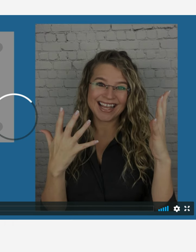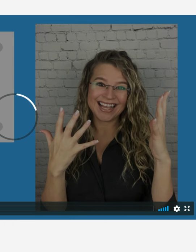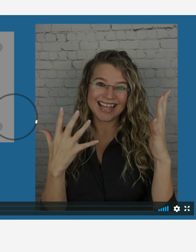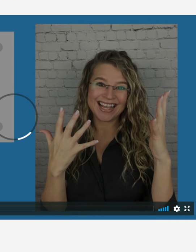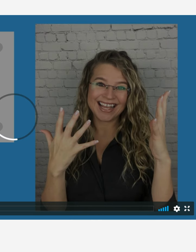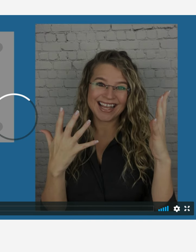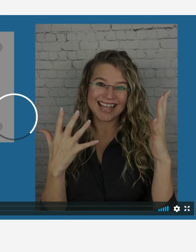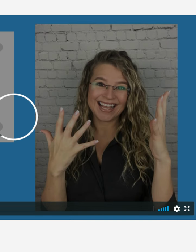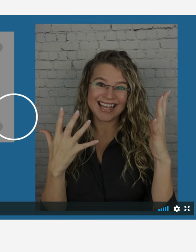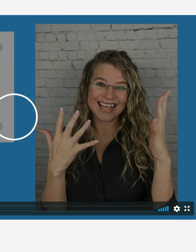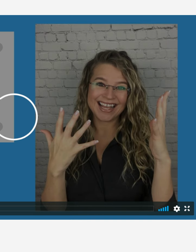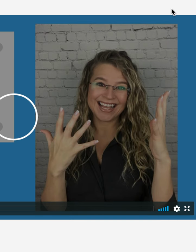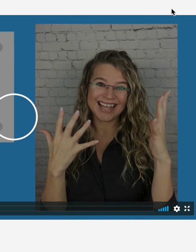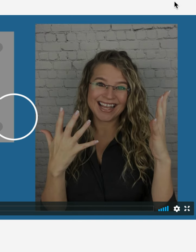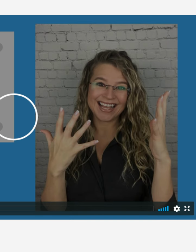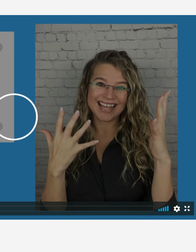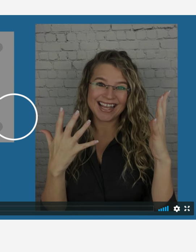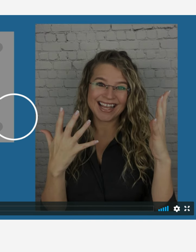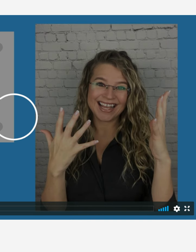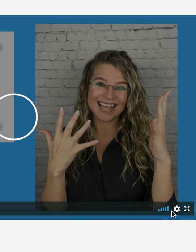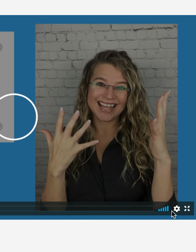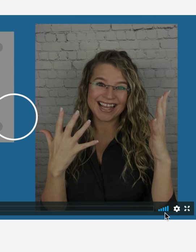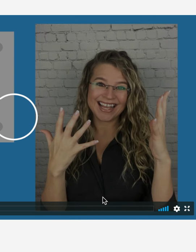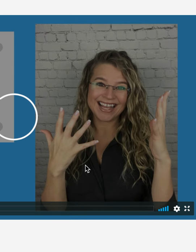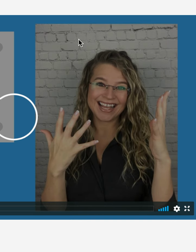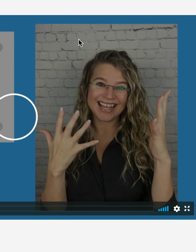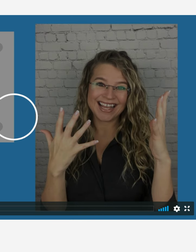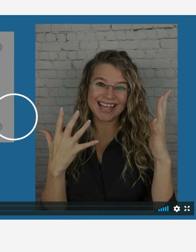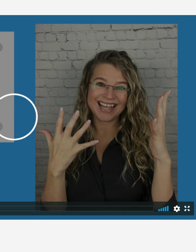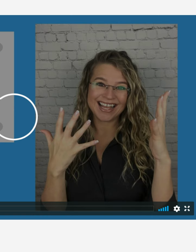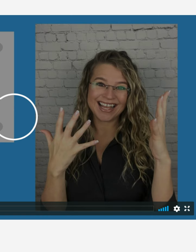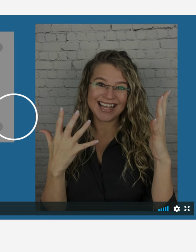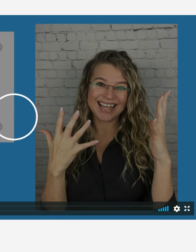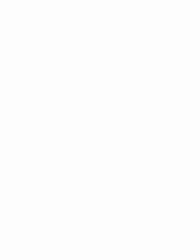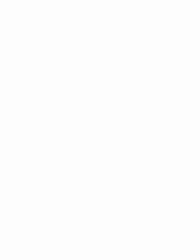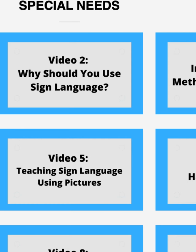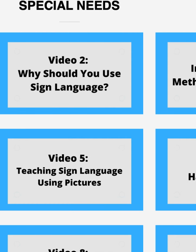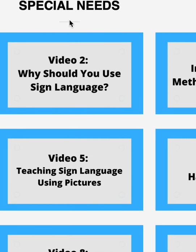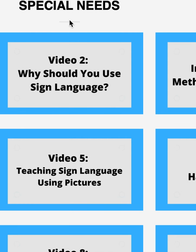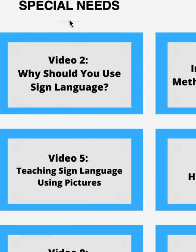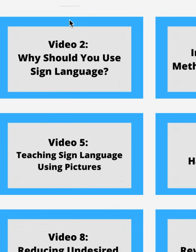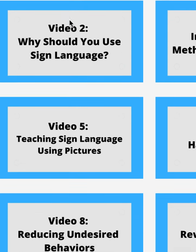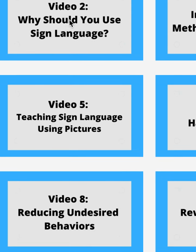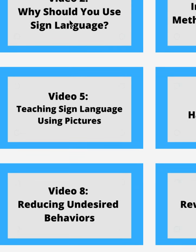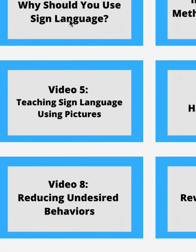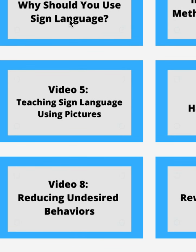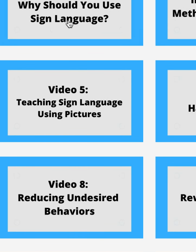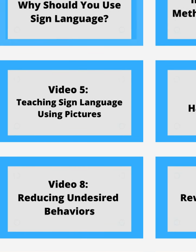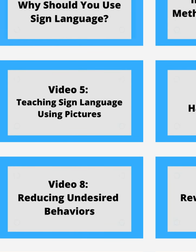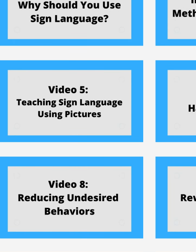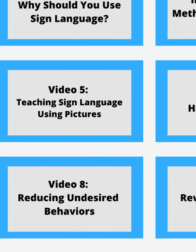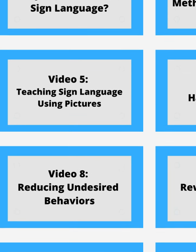So again, the special needs videos are here on the special needs tab. Right when you click on them, you see all of the